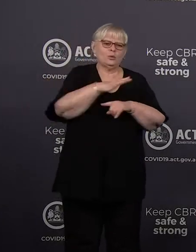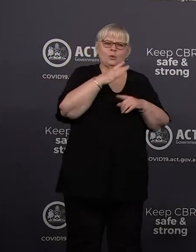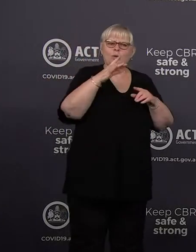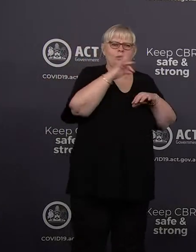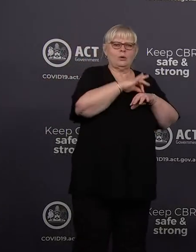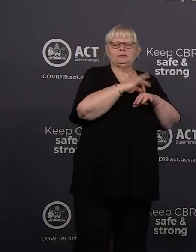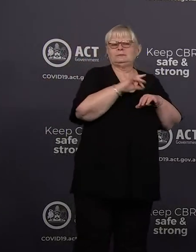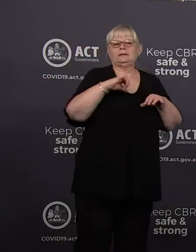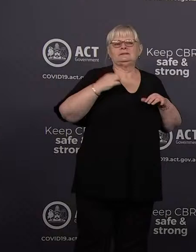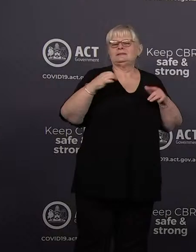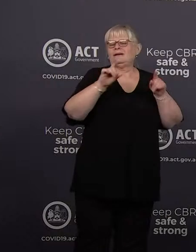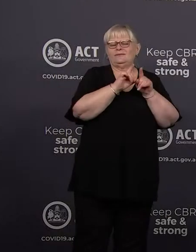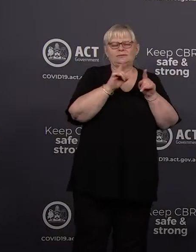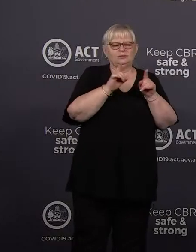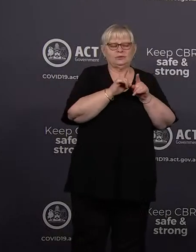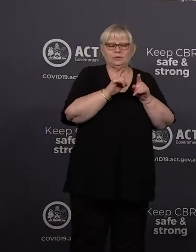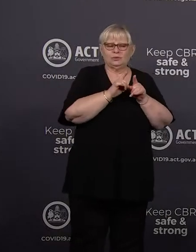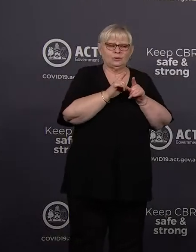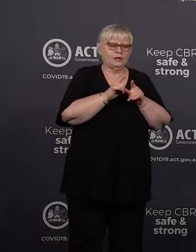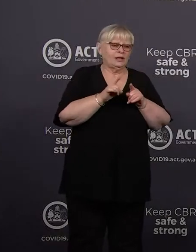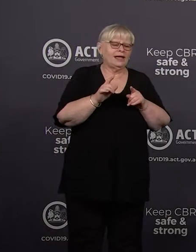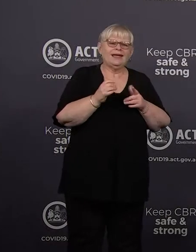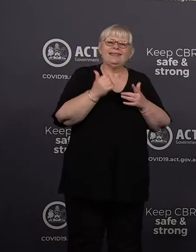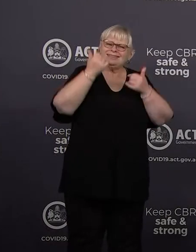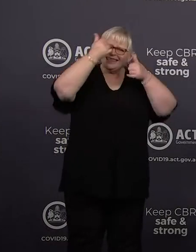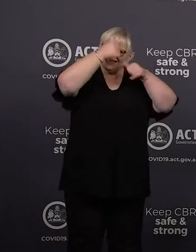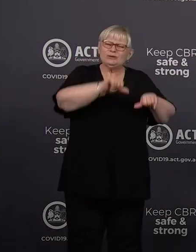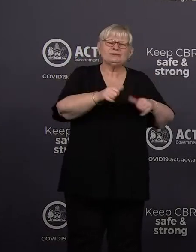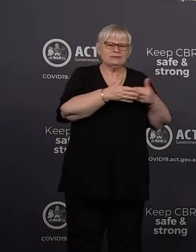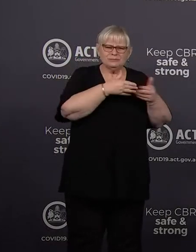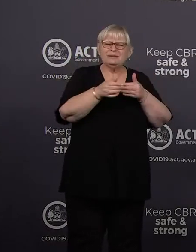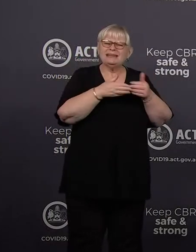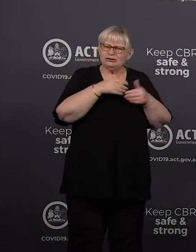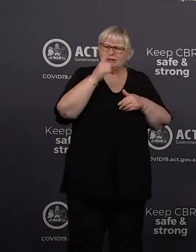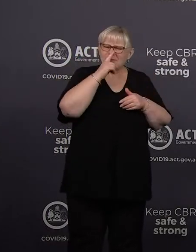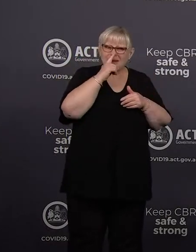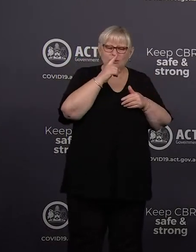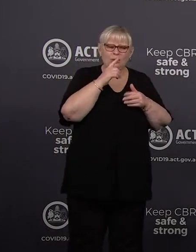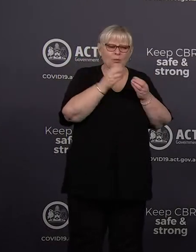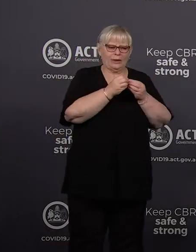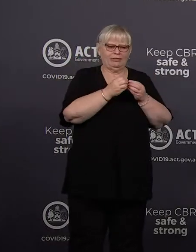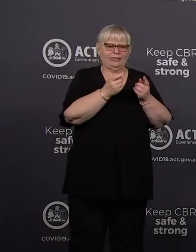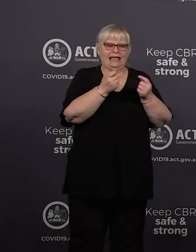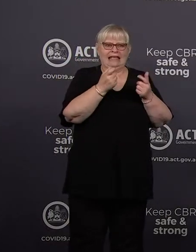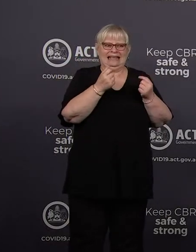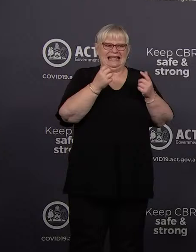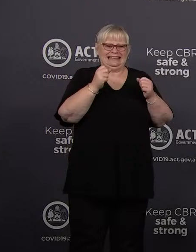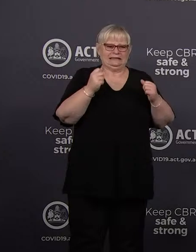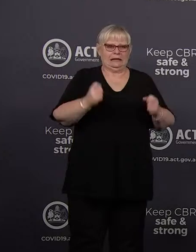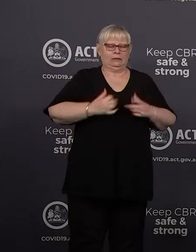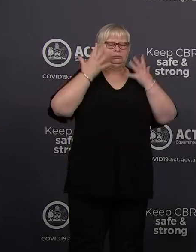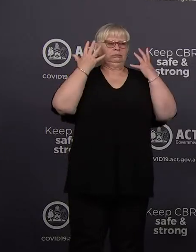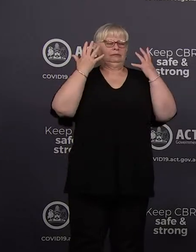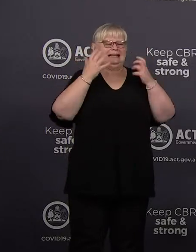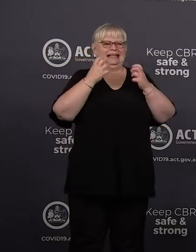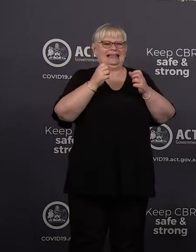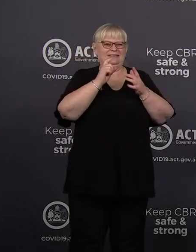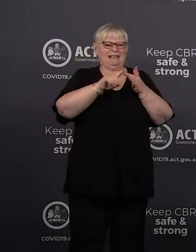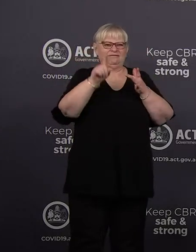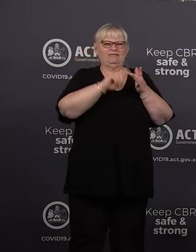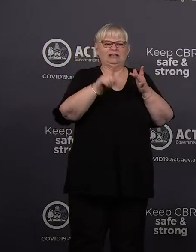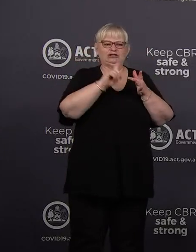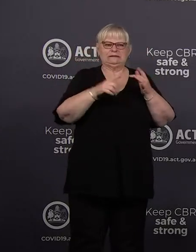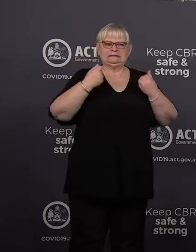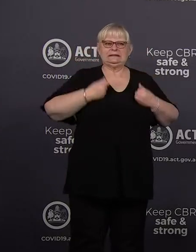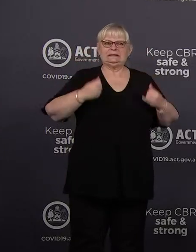as Dr Coleman has said, are very used to managing people with infectious diseases in that hospital setting and